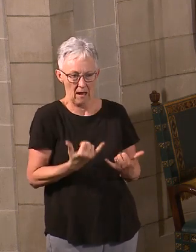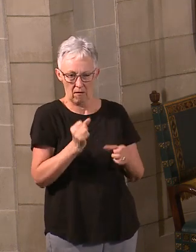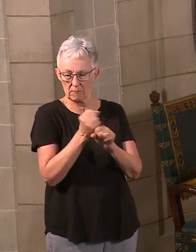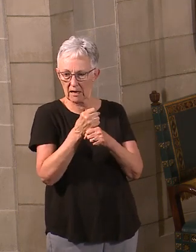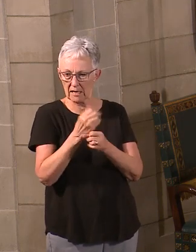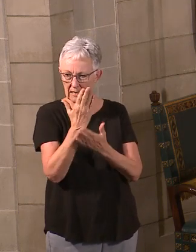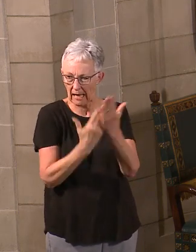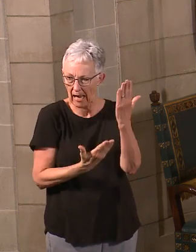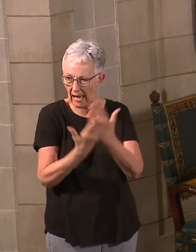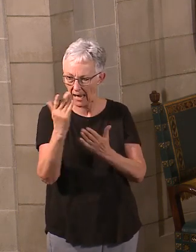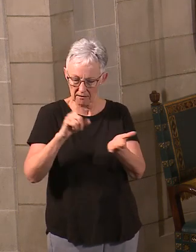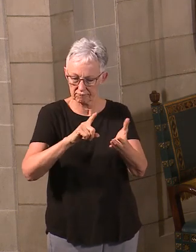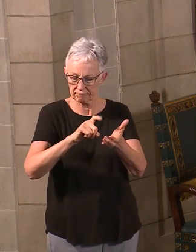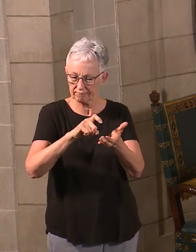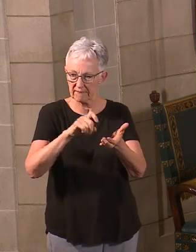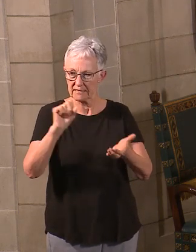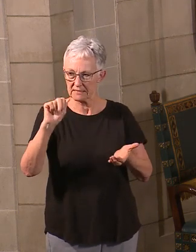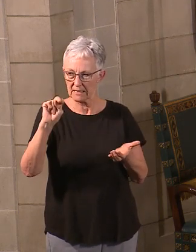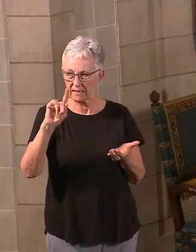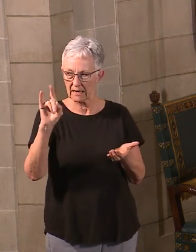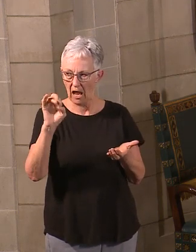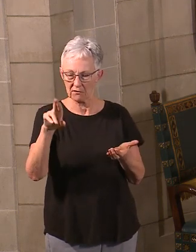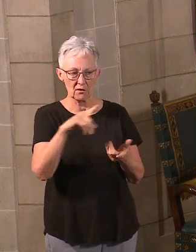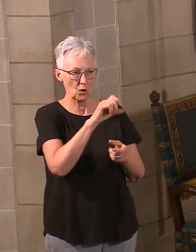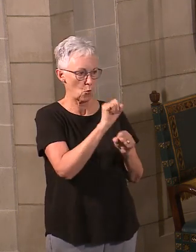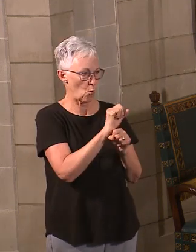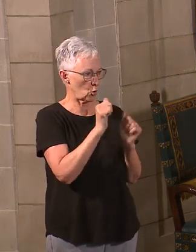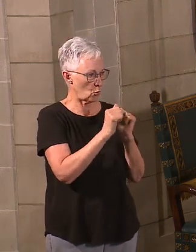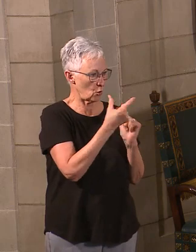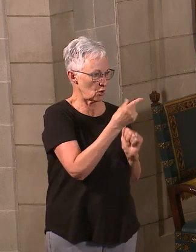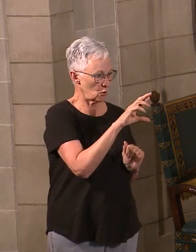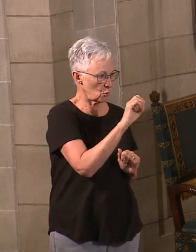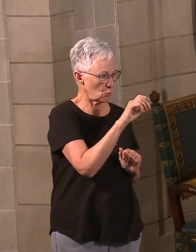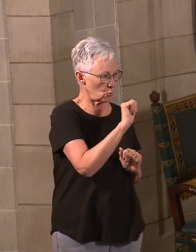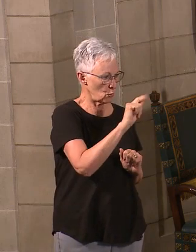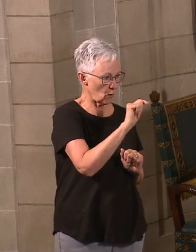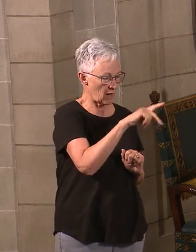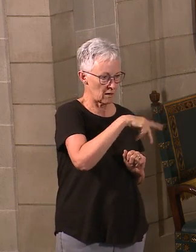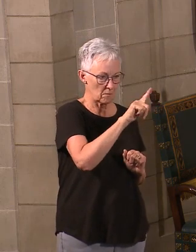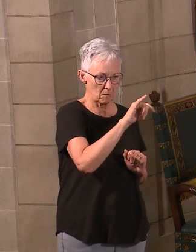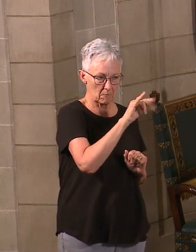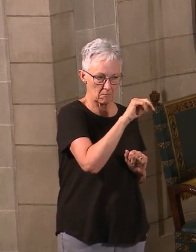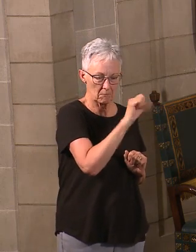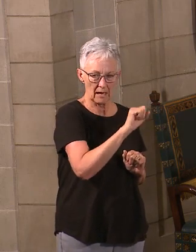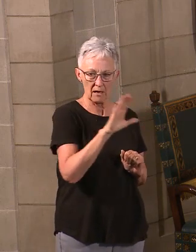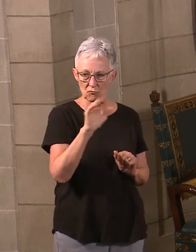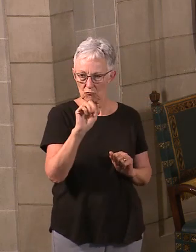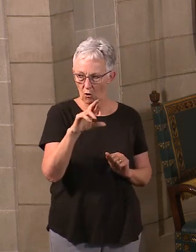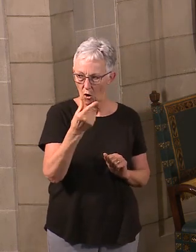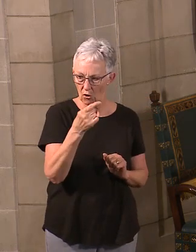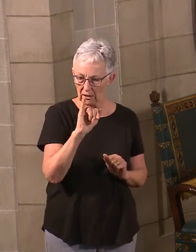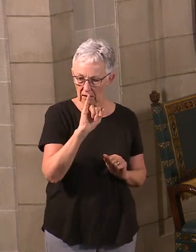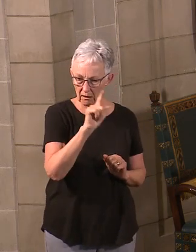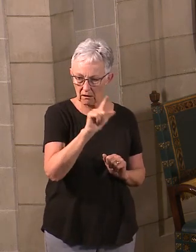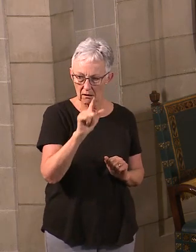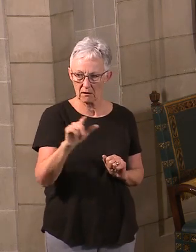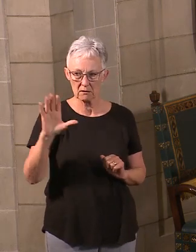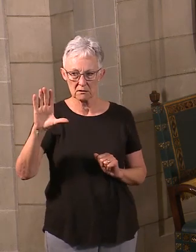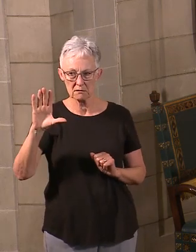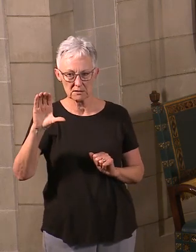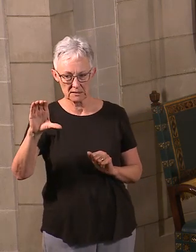with Nebraska companies like Green Plains and Kappa and Cargill and Syngenta and a number of other companies to be able to produce that